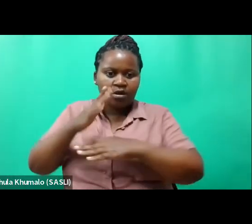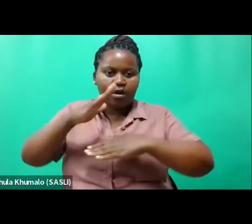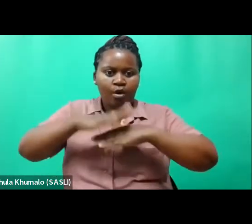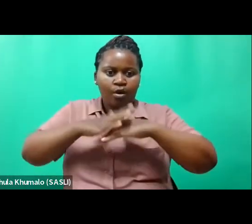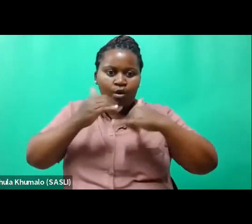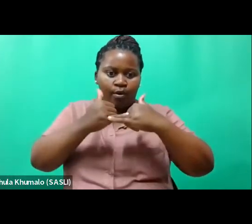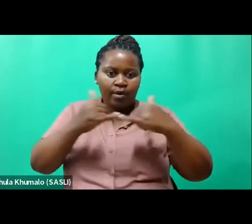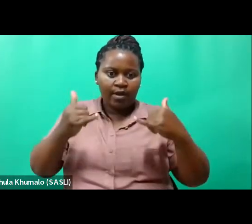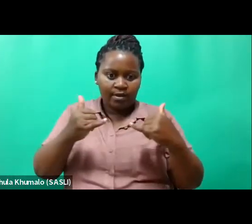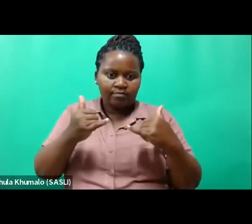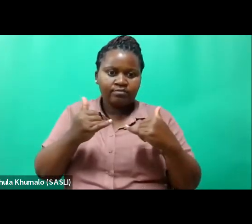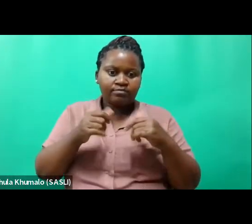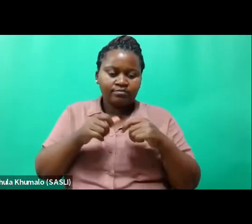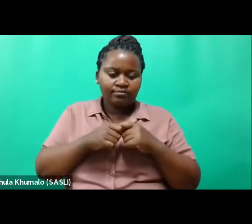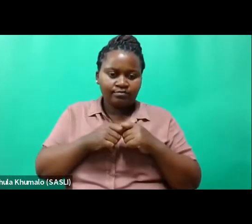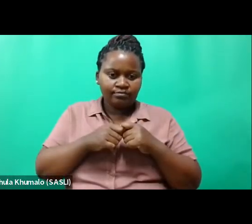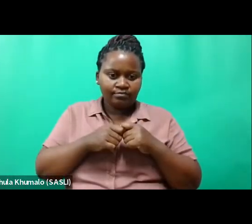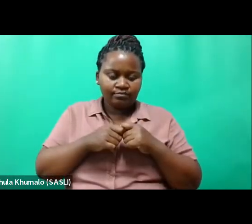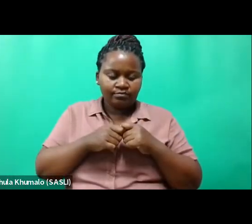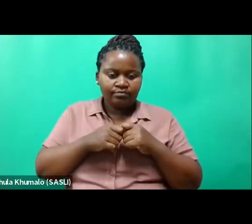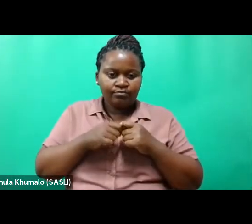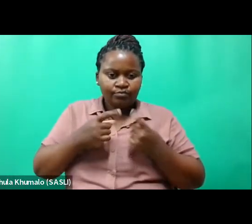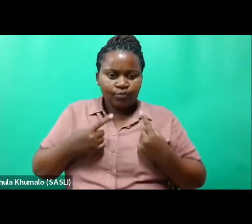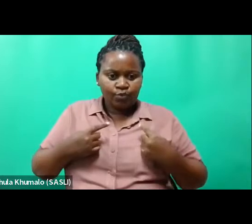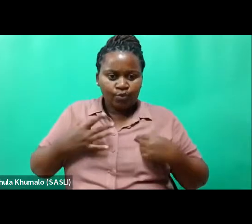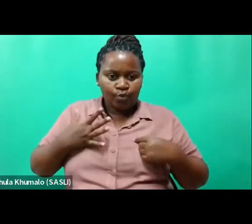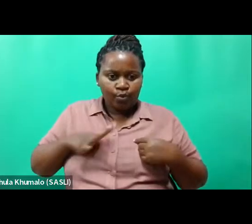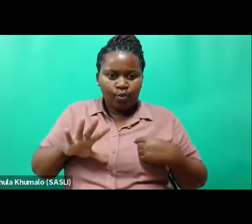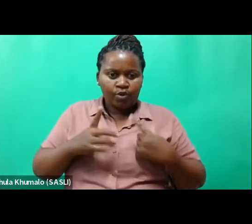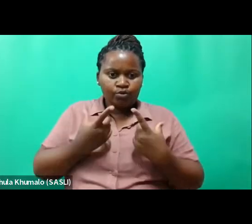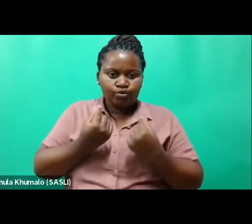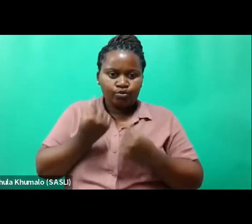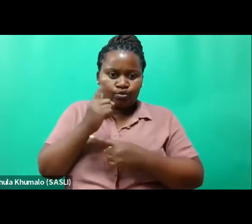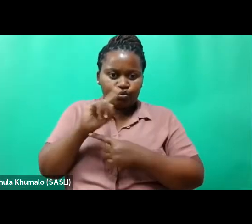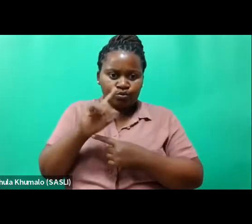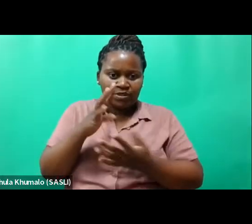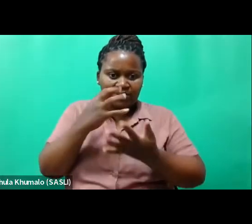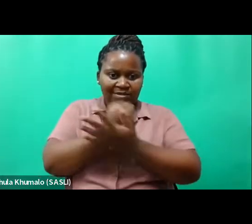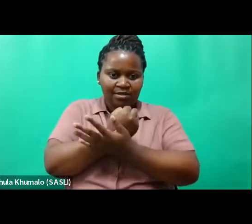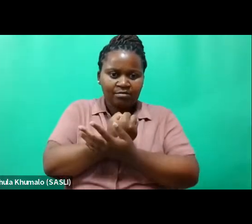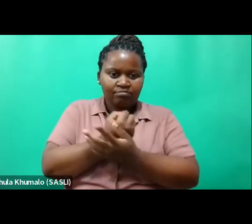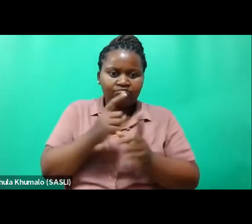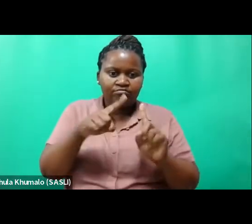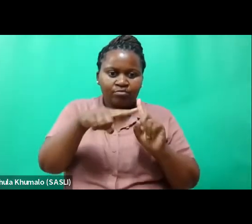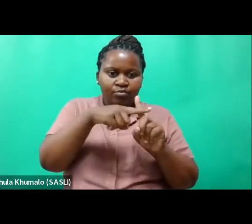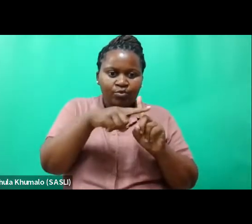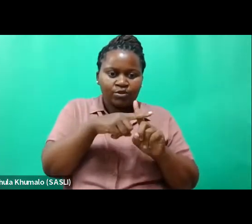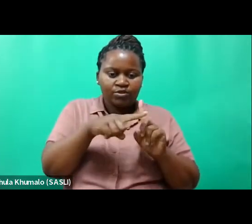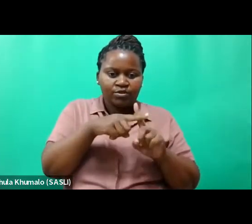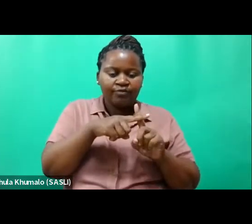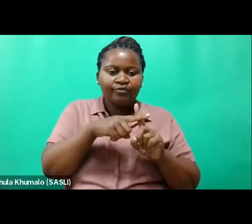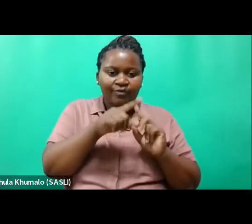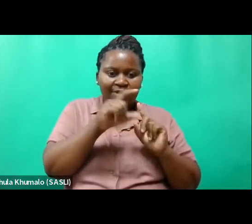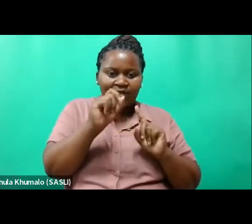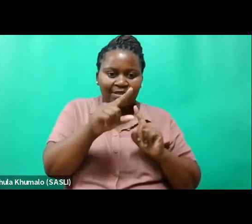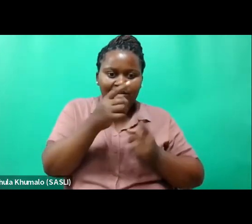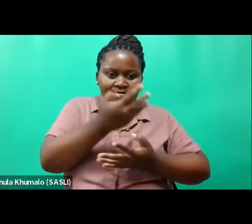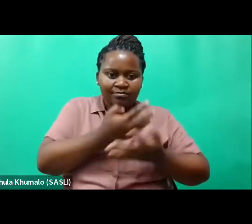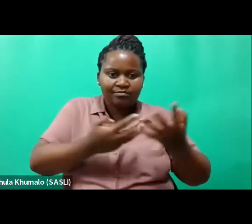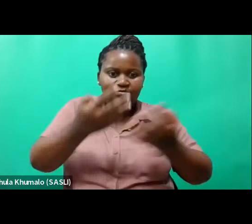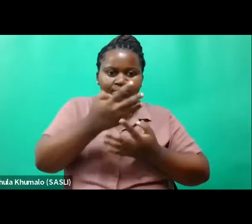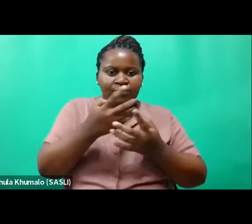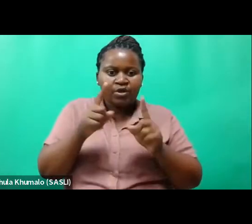platforms. What we want to do is take the good parts out of these engagements and incorporate that into